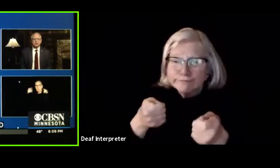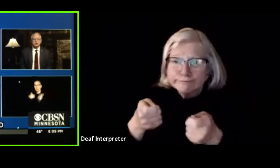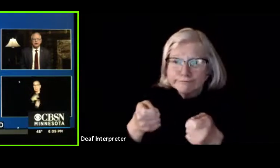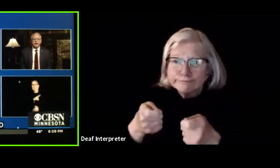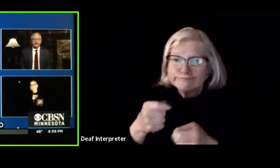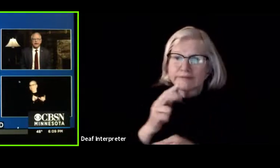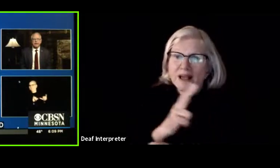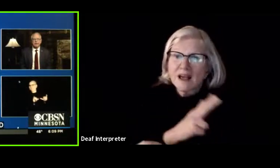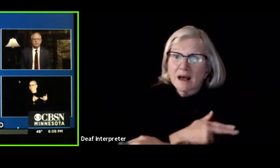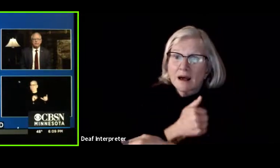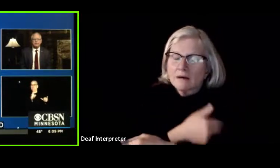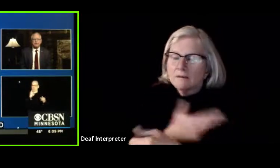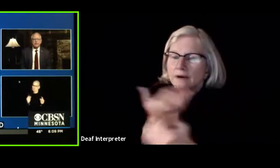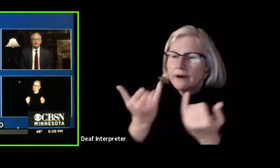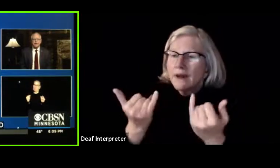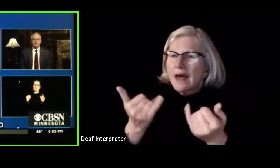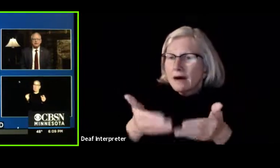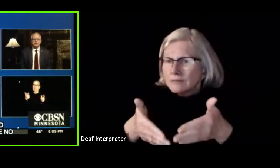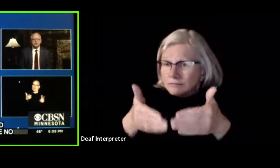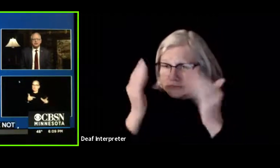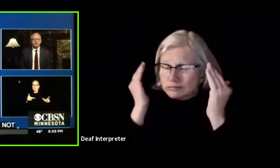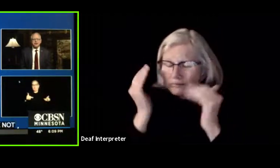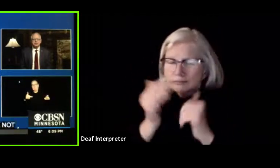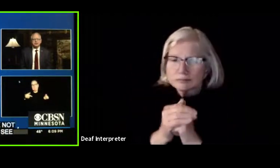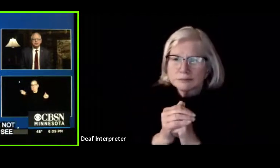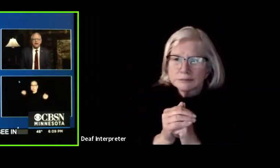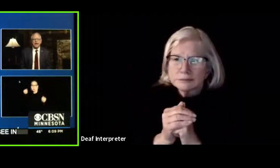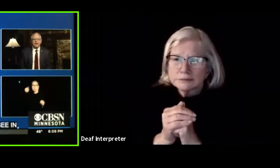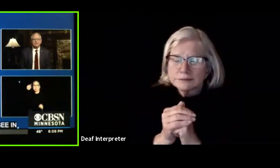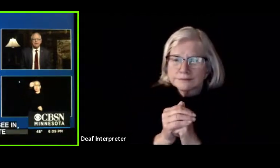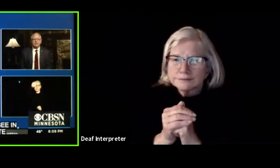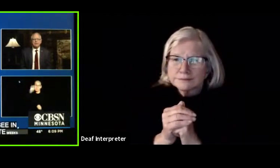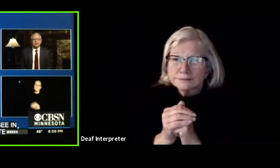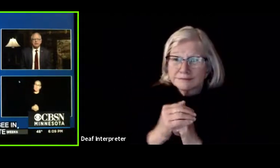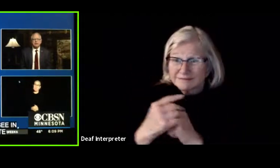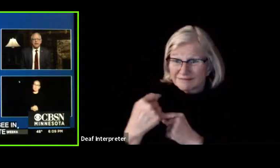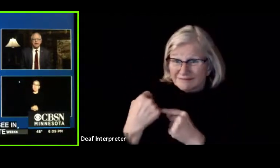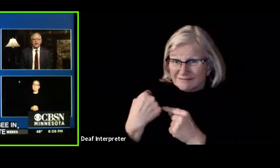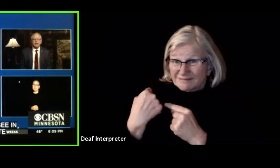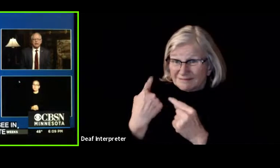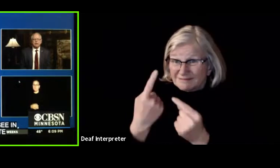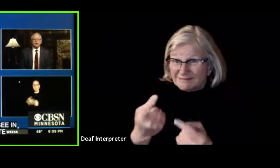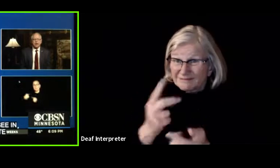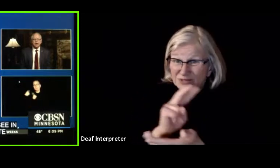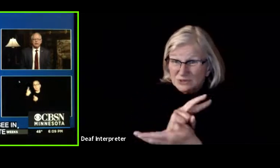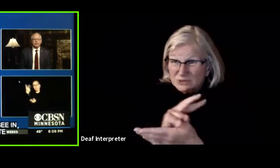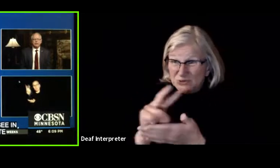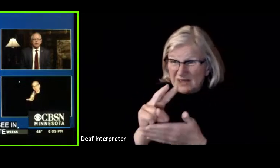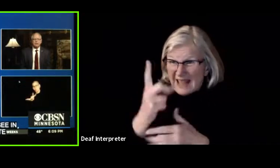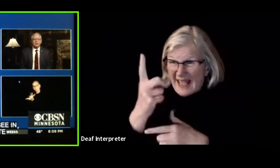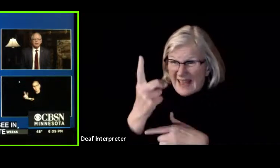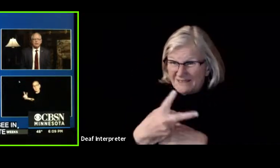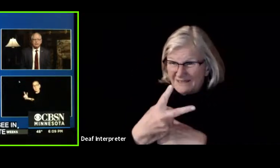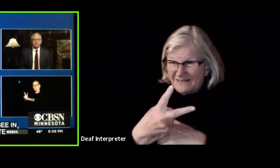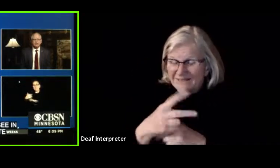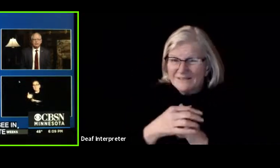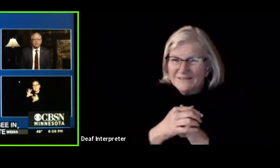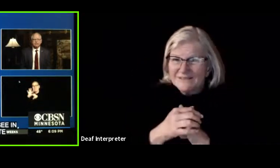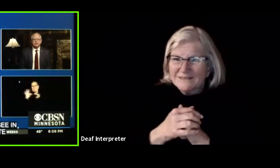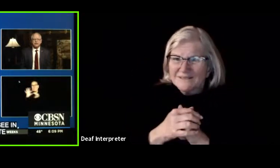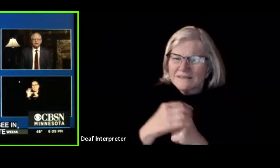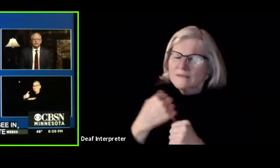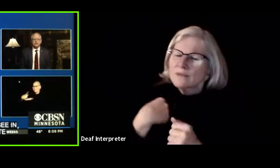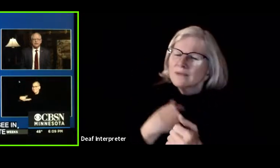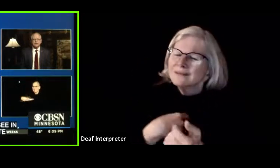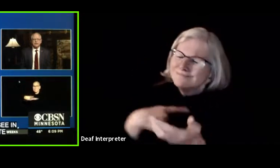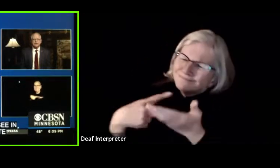you're looking at now. And just in the last 2.5 weeks, as we've been talking about, the ground is literally shifting